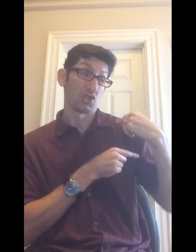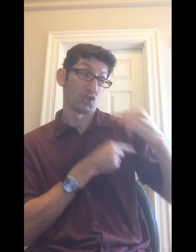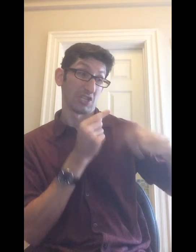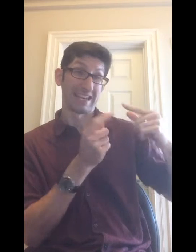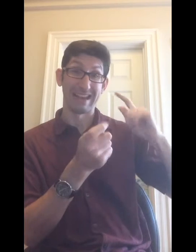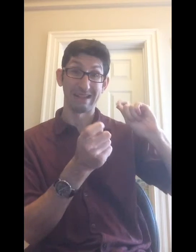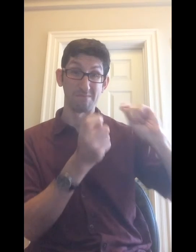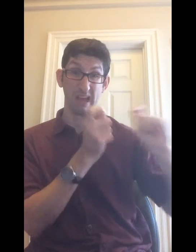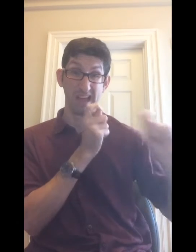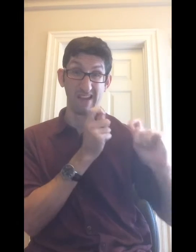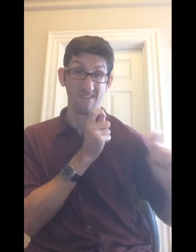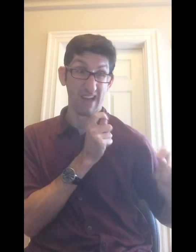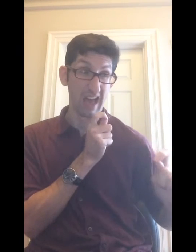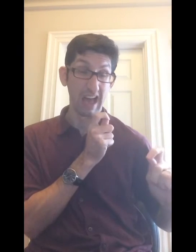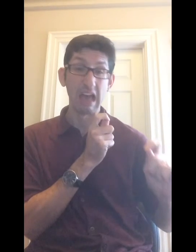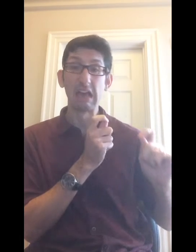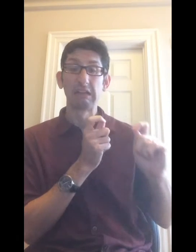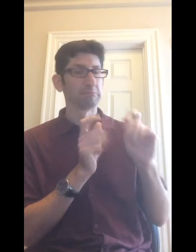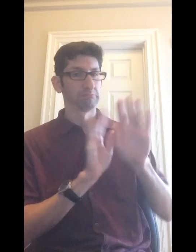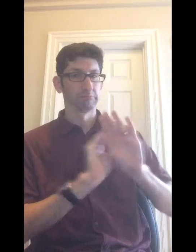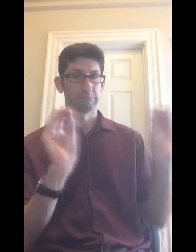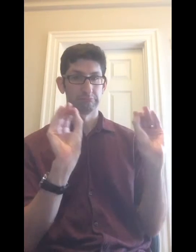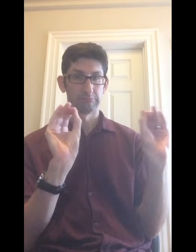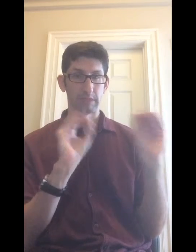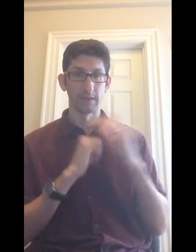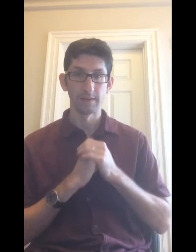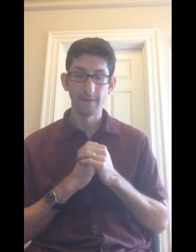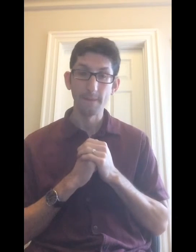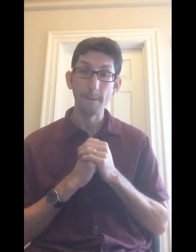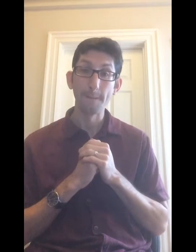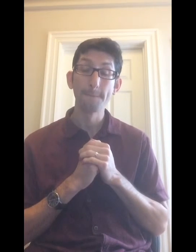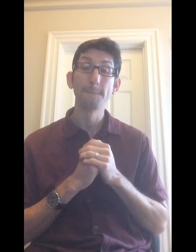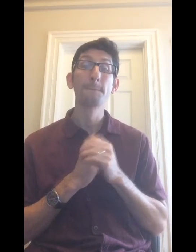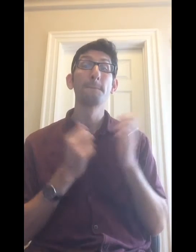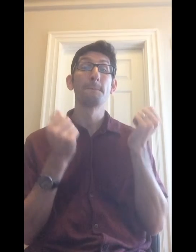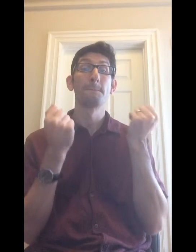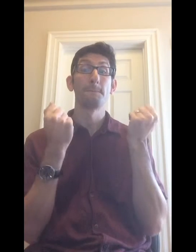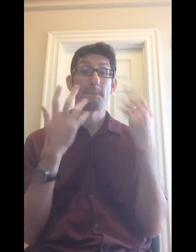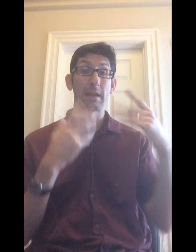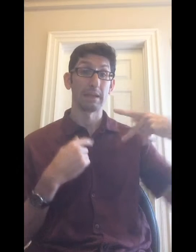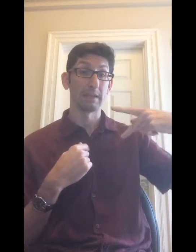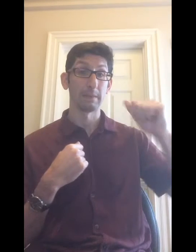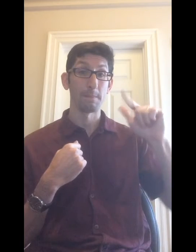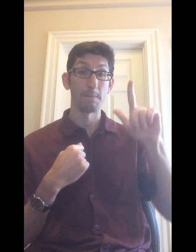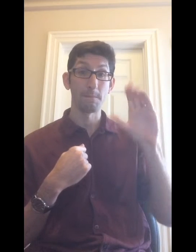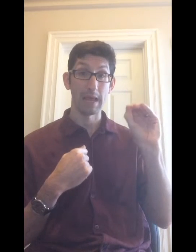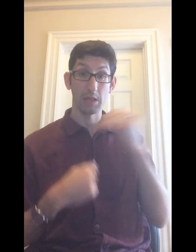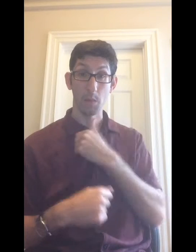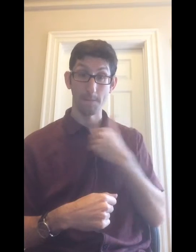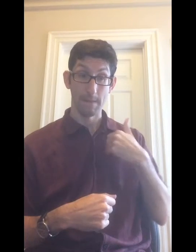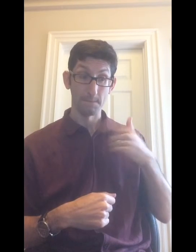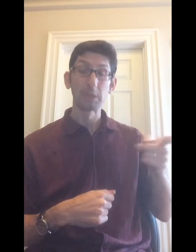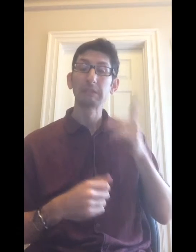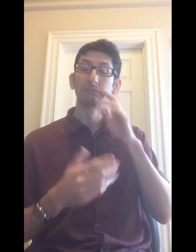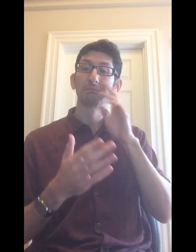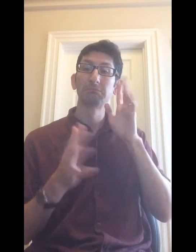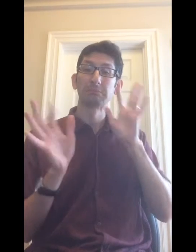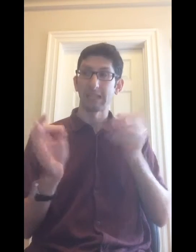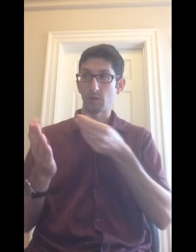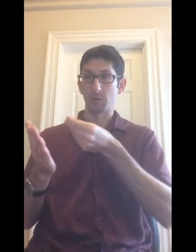modified organisms used. Many members actually started buying their own grass-fed animals straight from the farmer